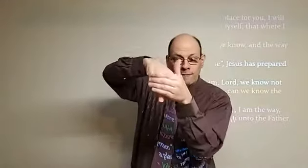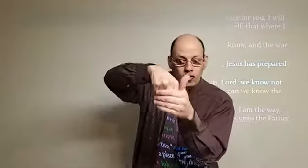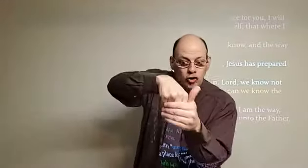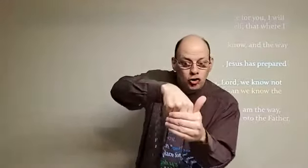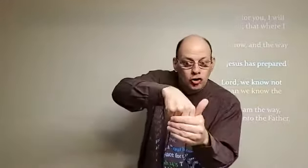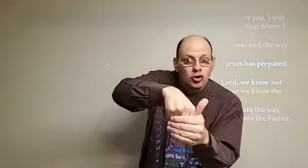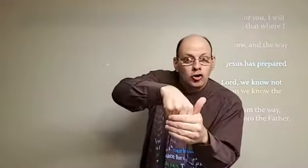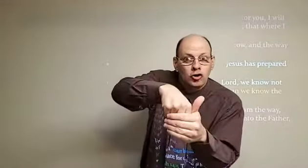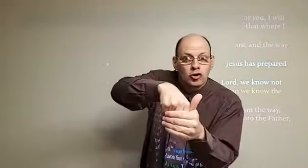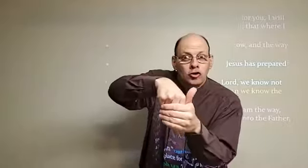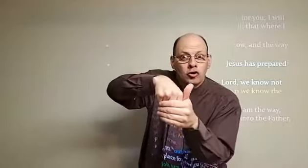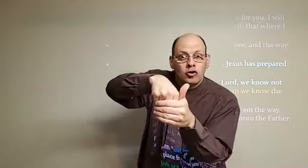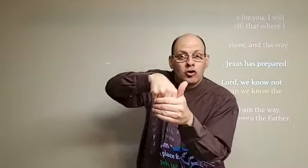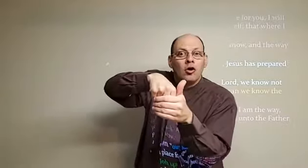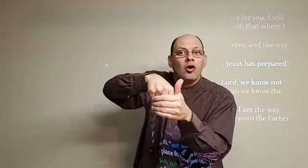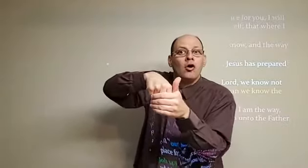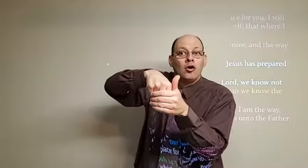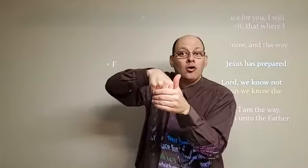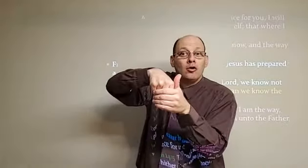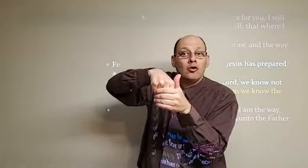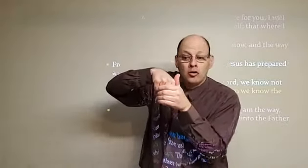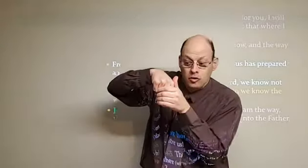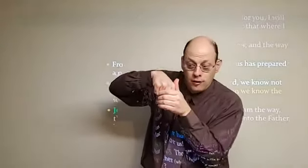so God was able to walk amongst the earth through Jesus Christ